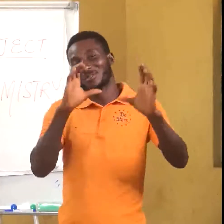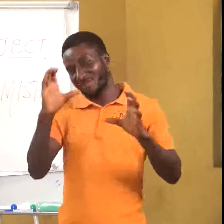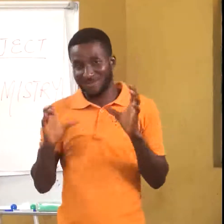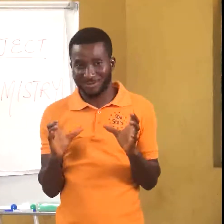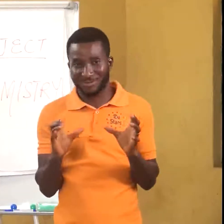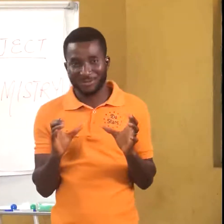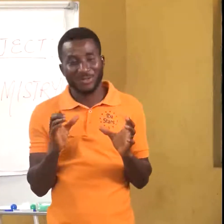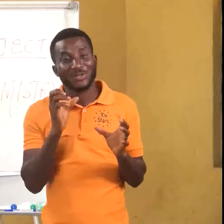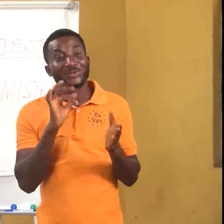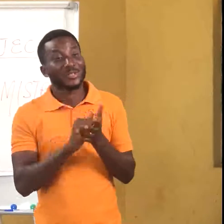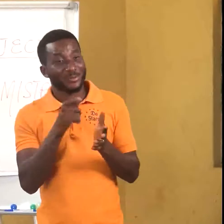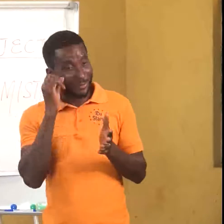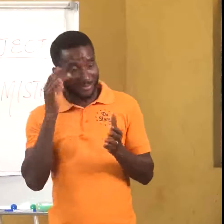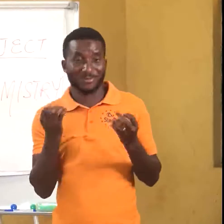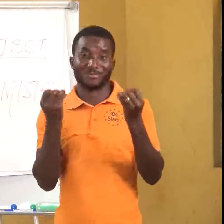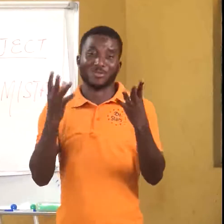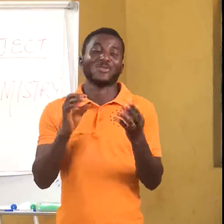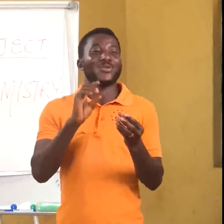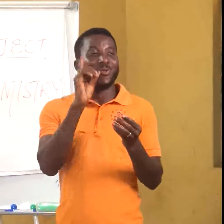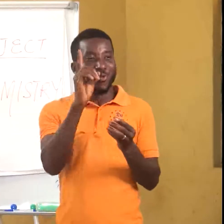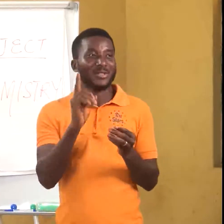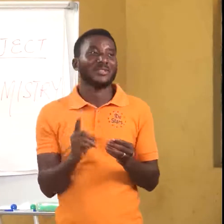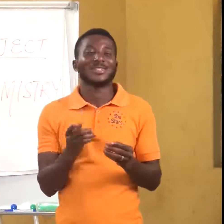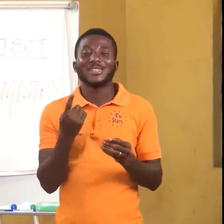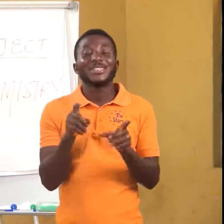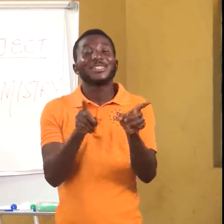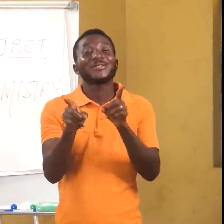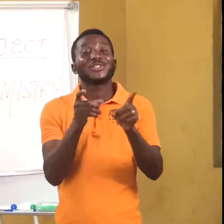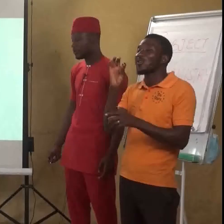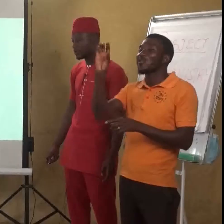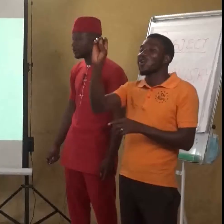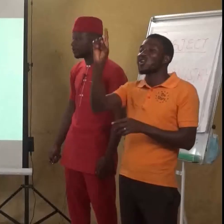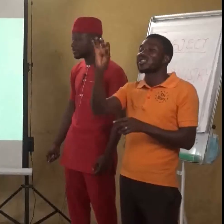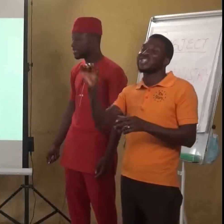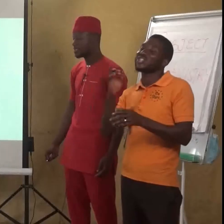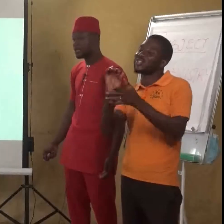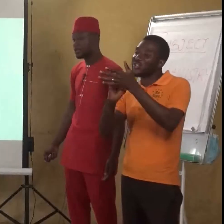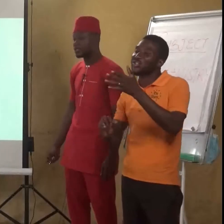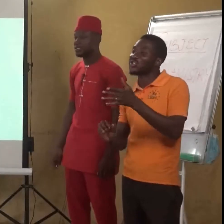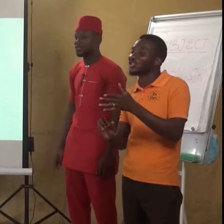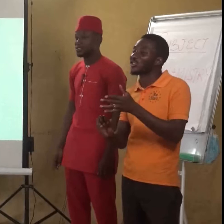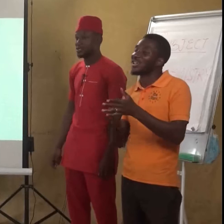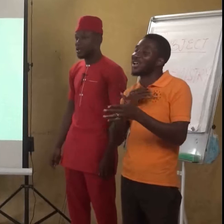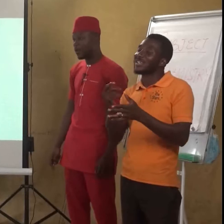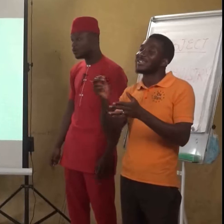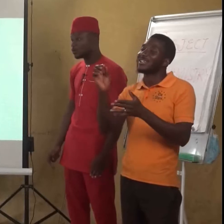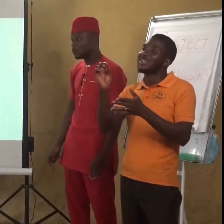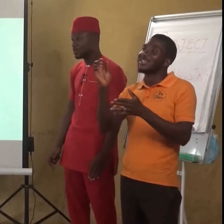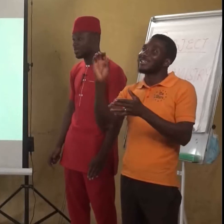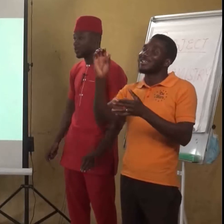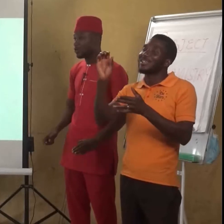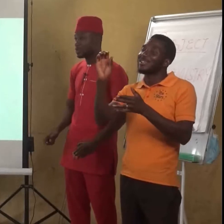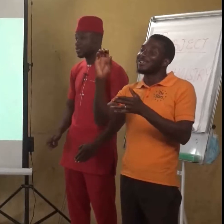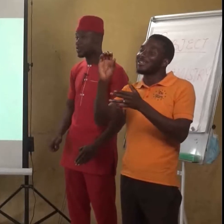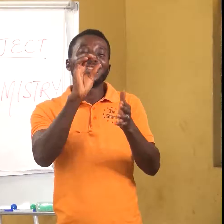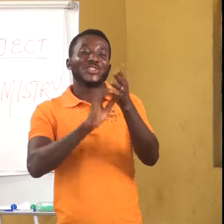for easier understanding. 1. The definition of oxidation, reduction, oxidizing, and reducing agents. I want you to know